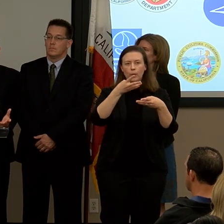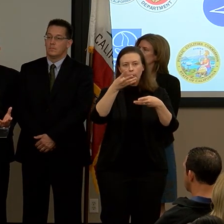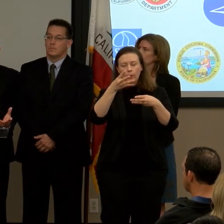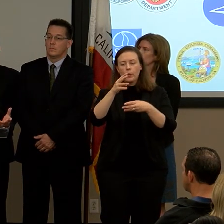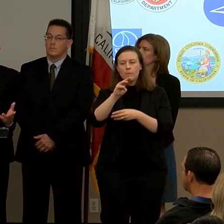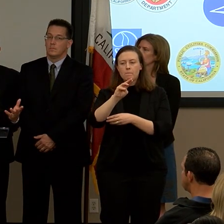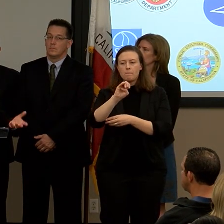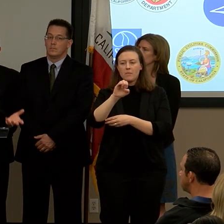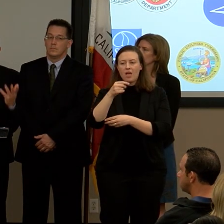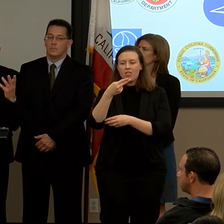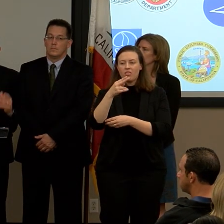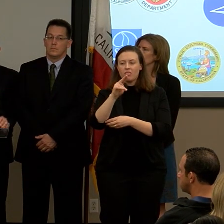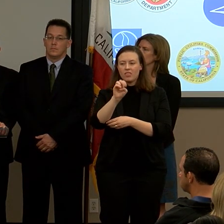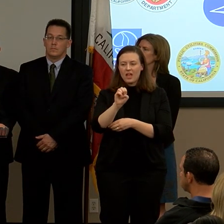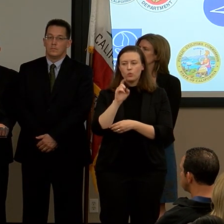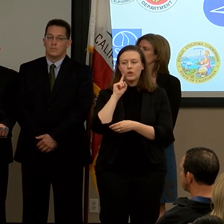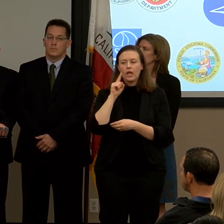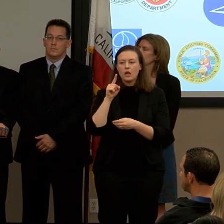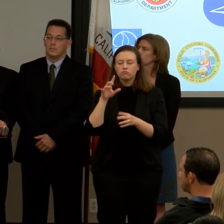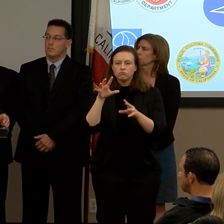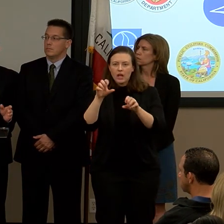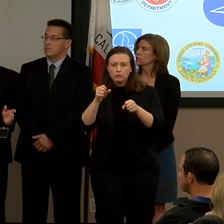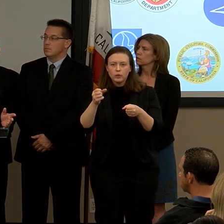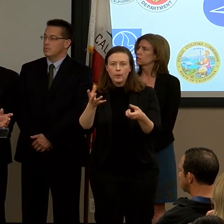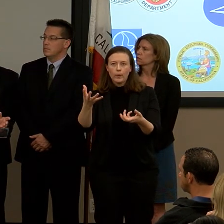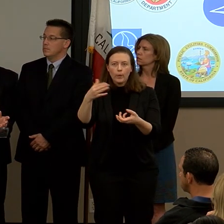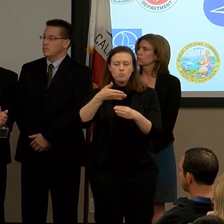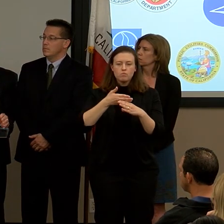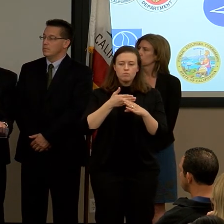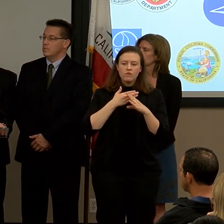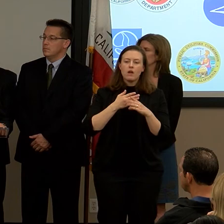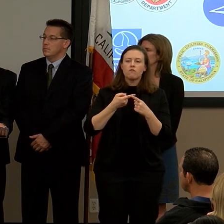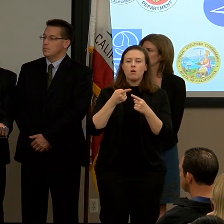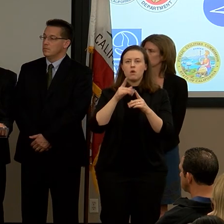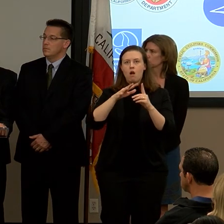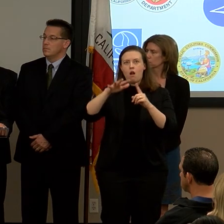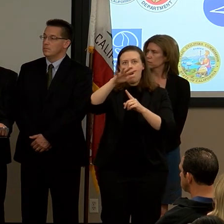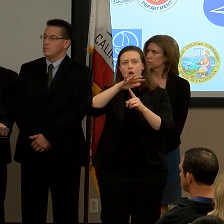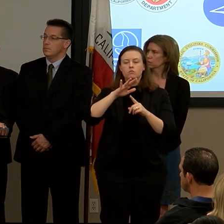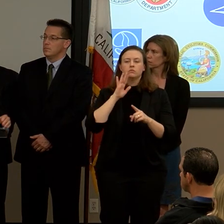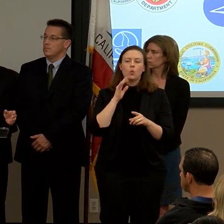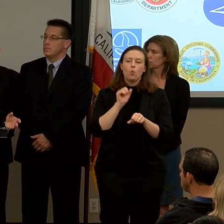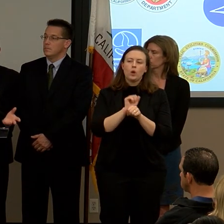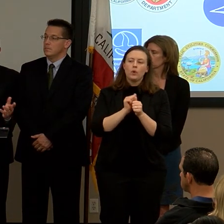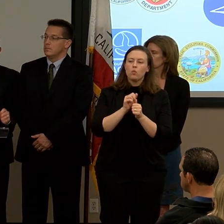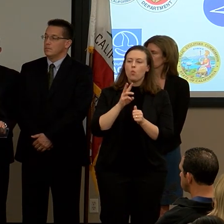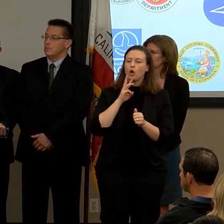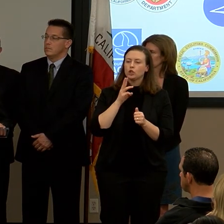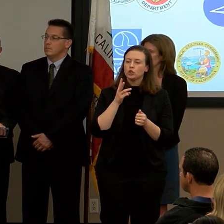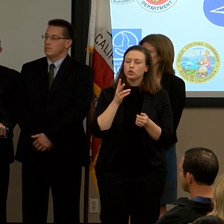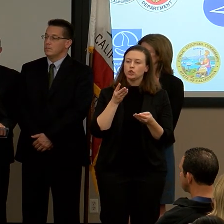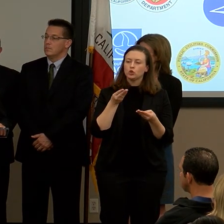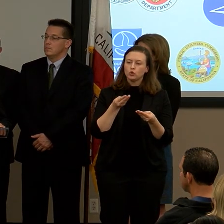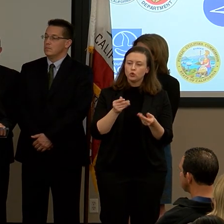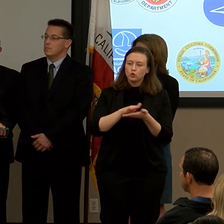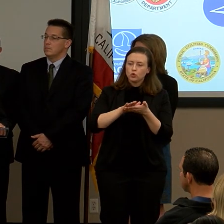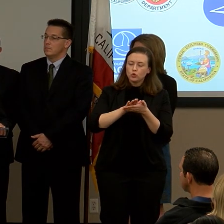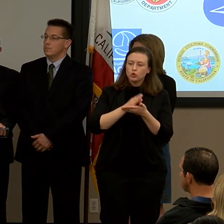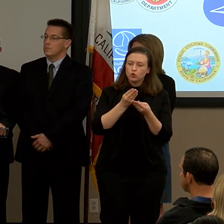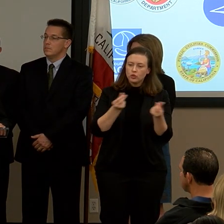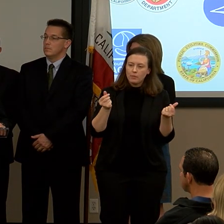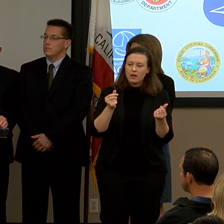can capture that from entering into the atmosphere. There are different things working with water treatment facilities where methanes and